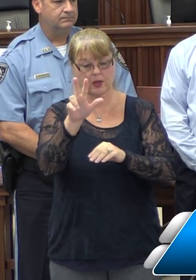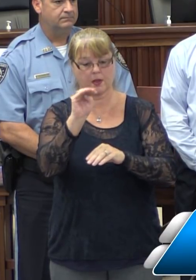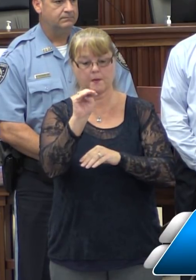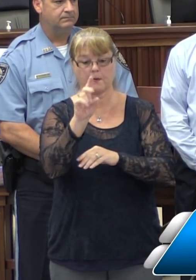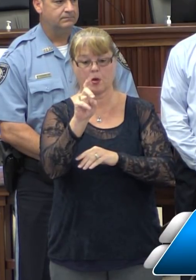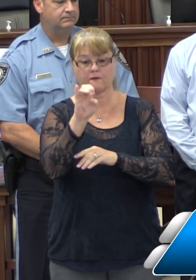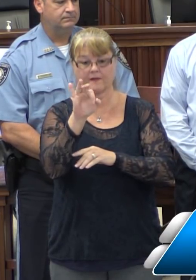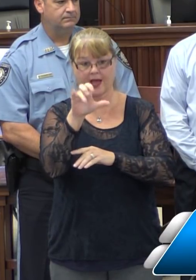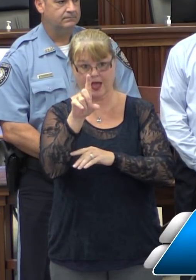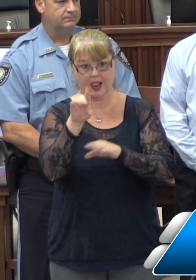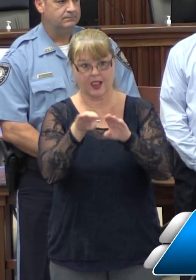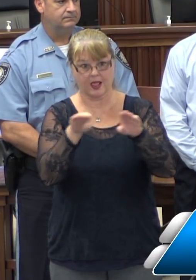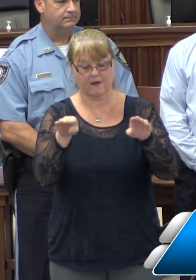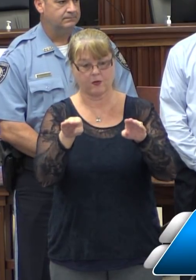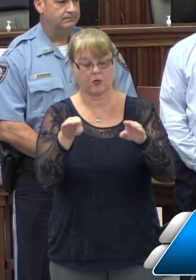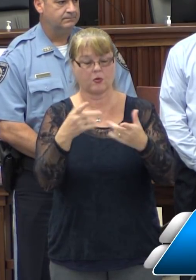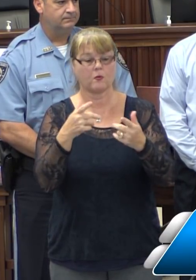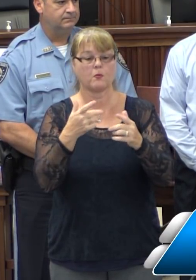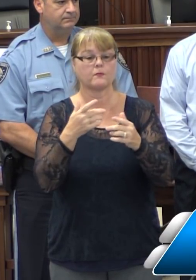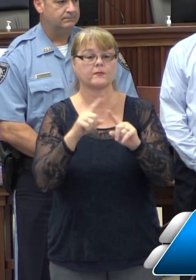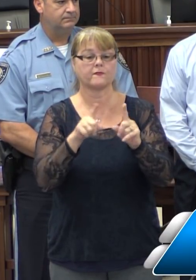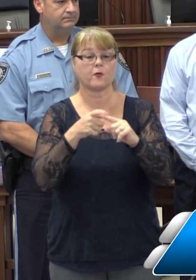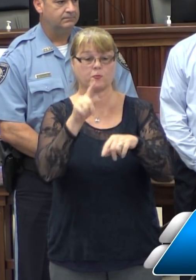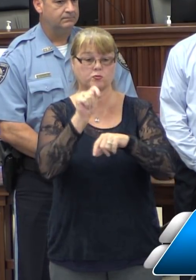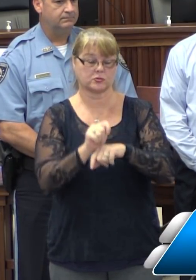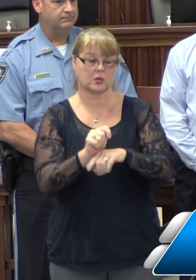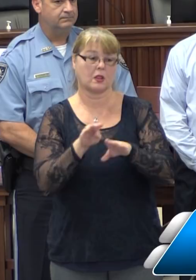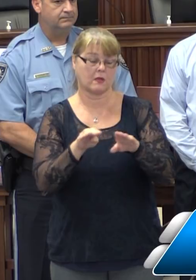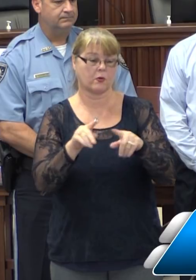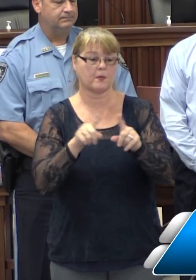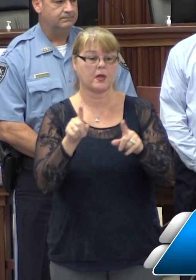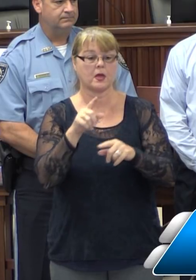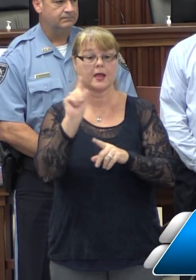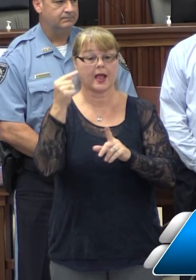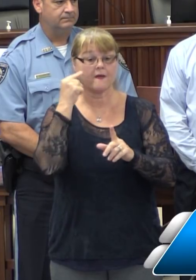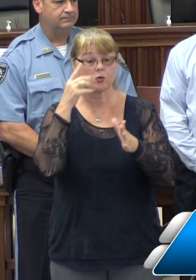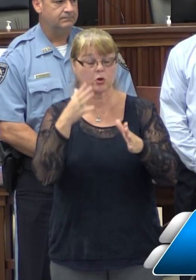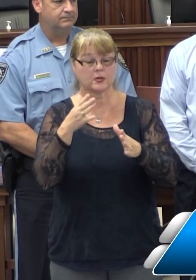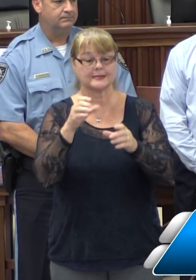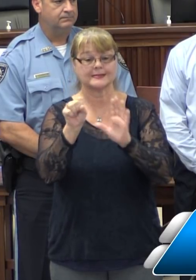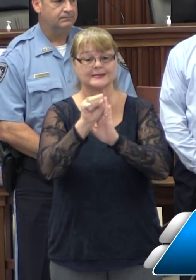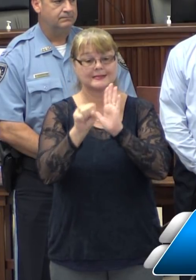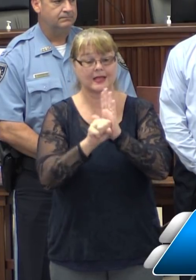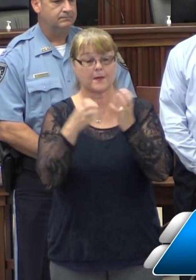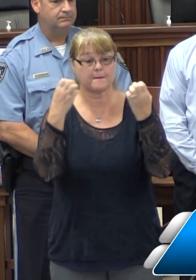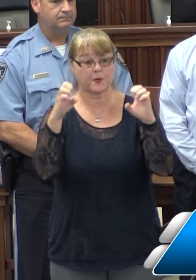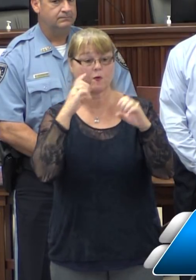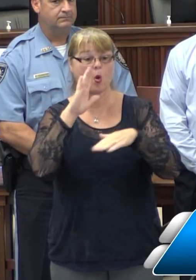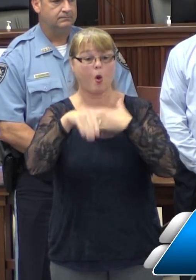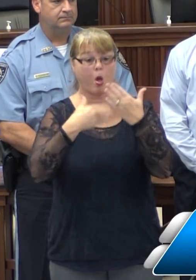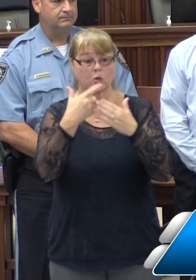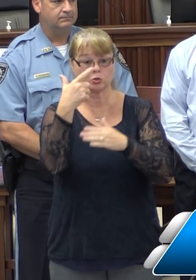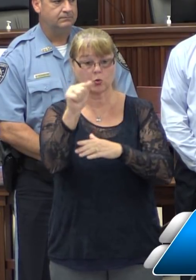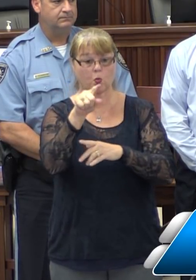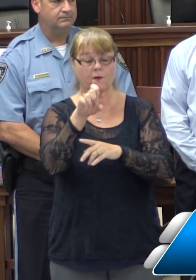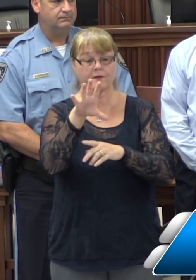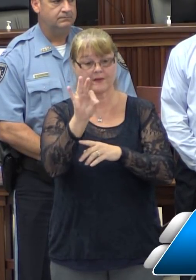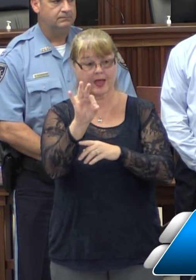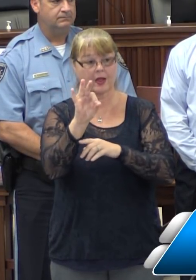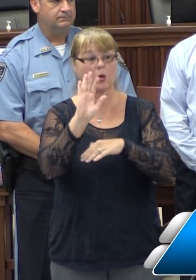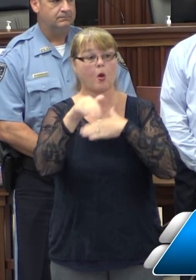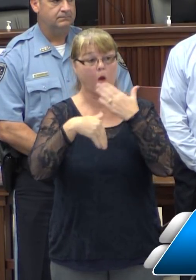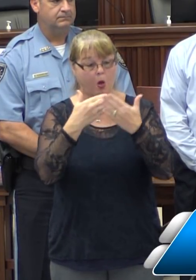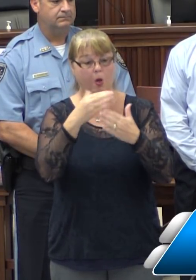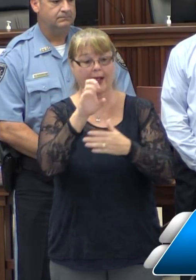modified level of what we traditionally do. The governor did issue a state of emergency for all of Georgia, all 159